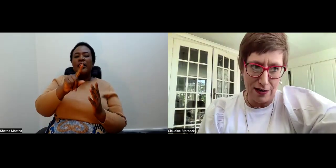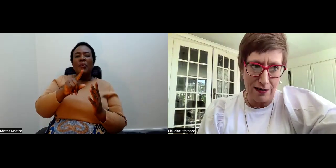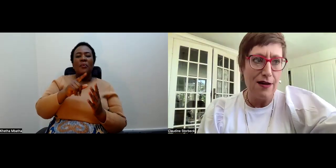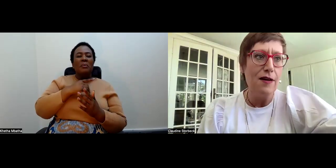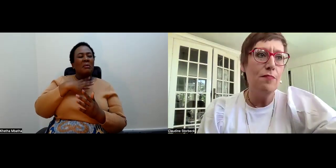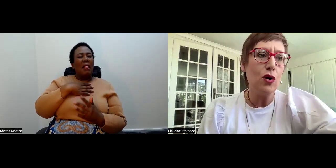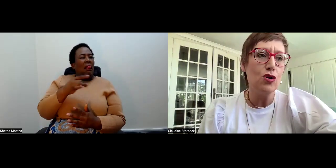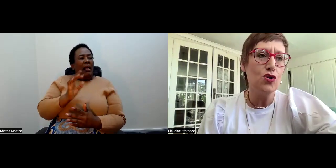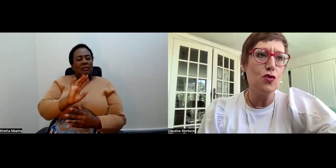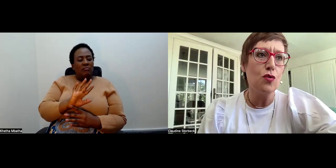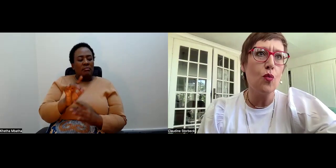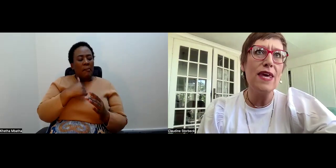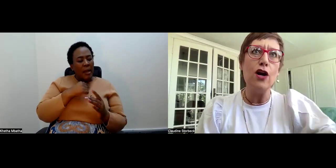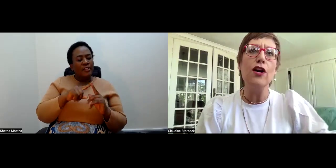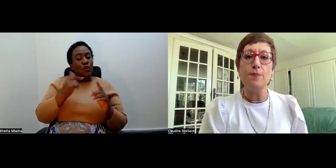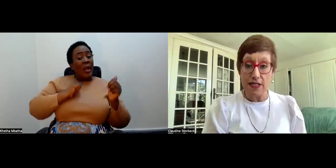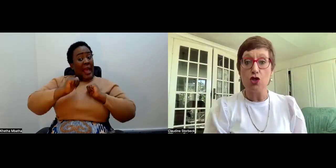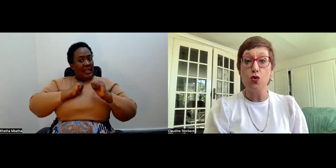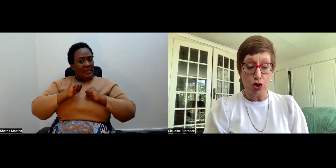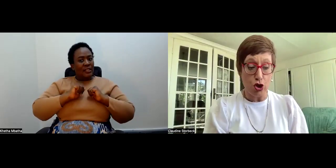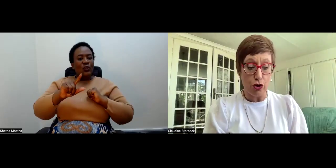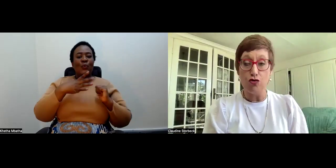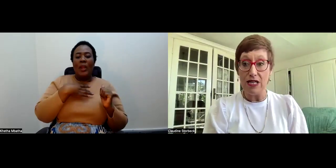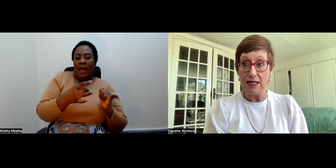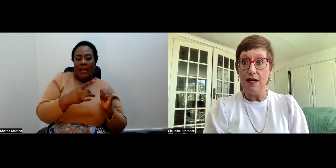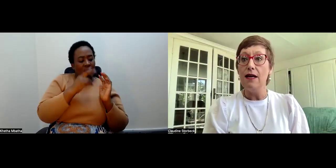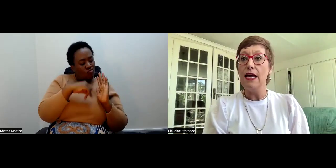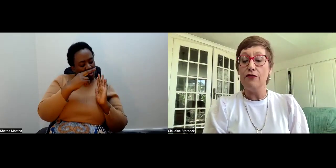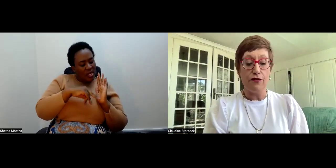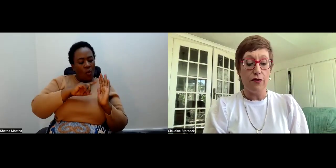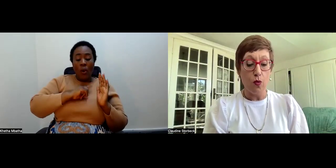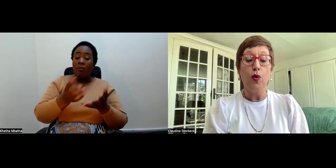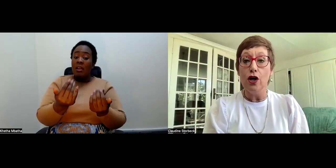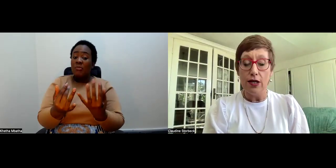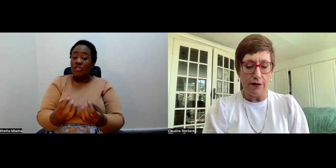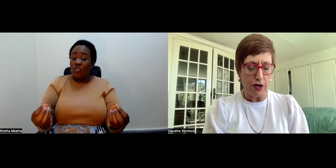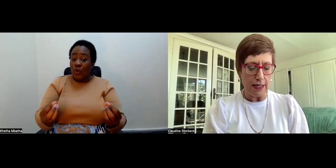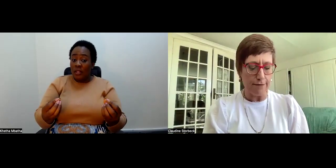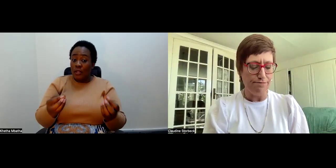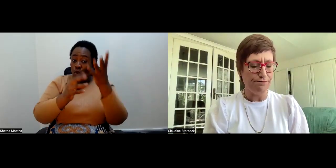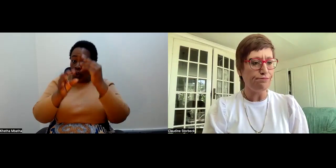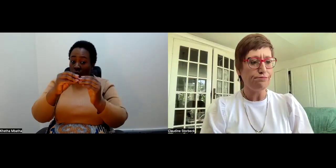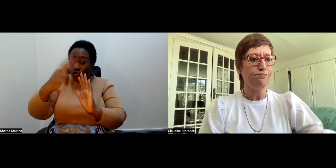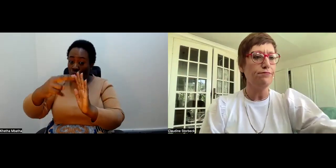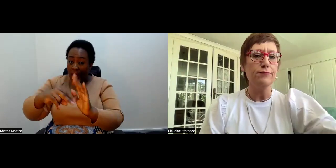love reading, because we cannot expect our children to learn to read if we don't love